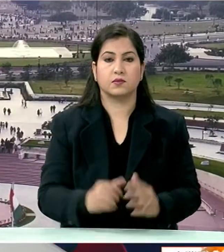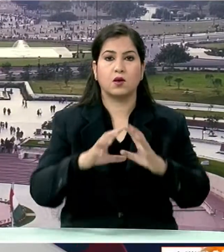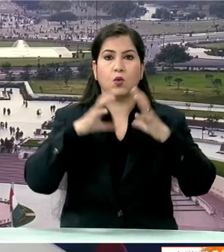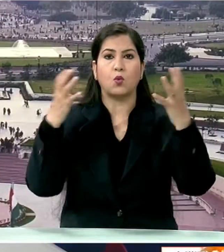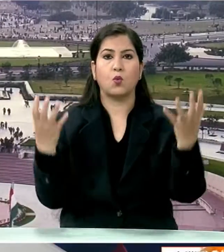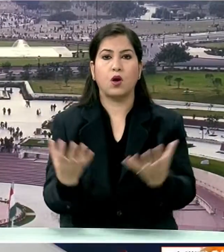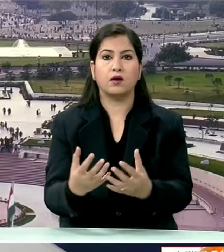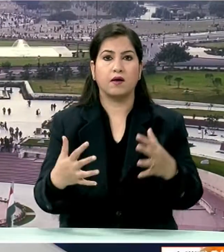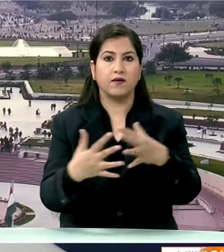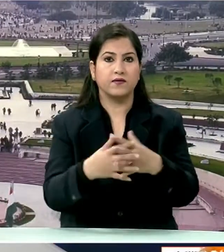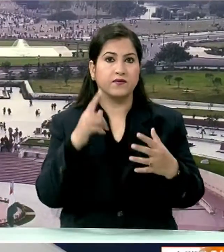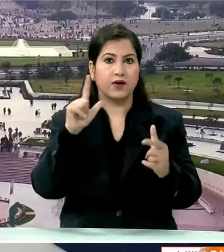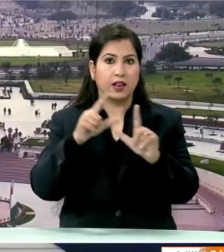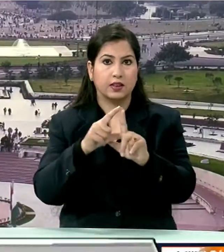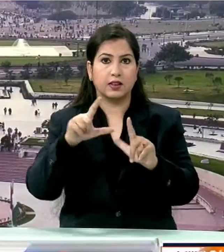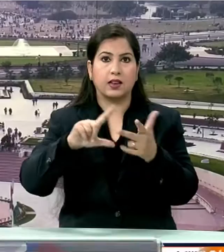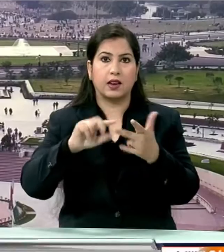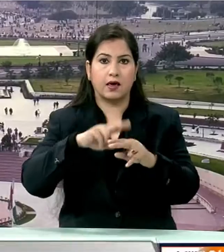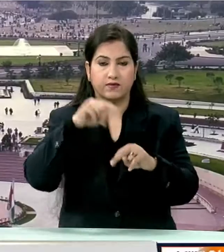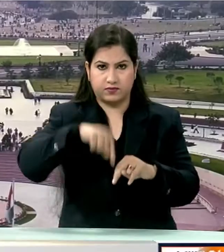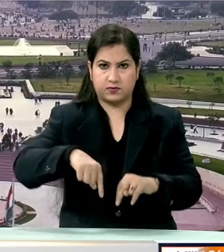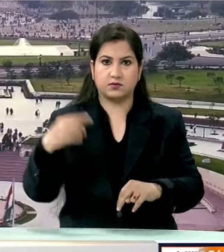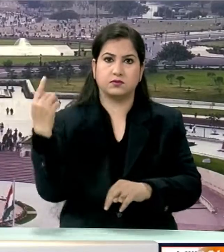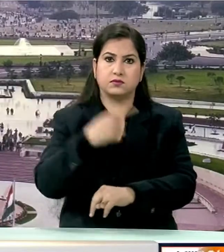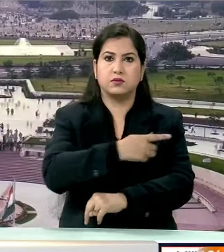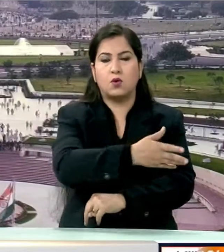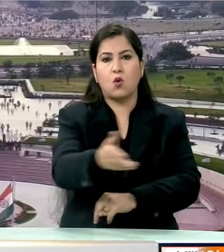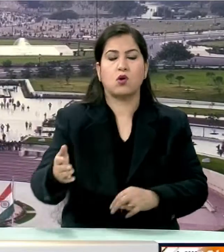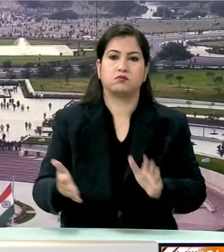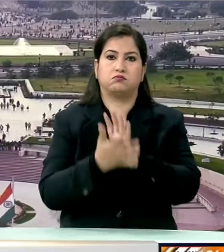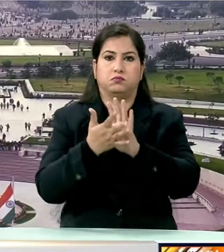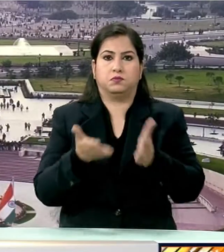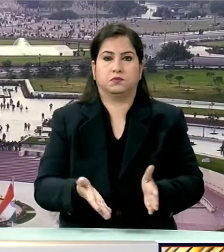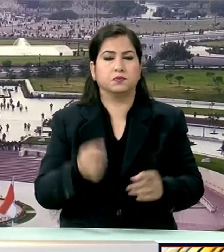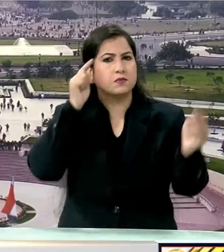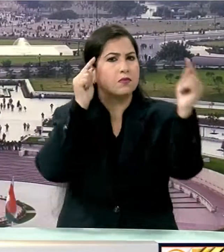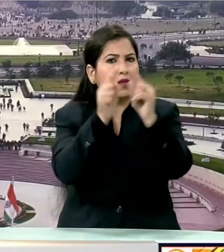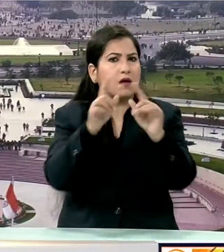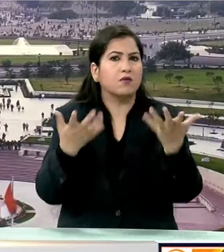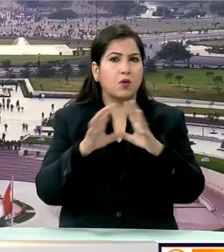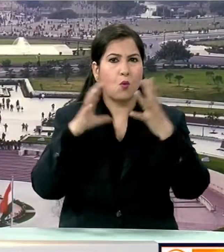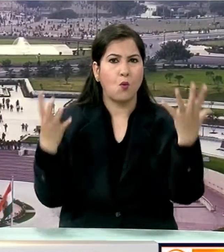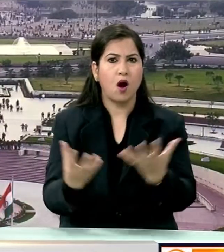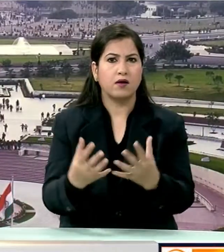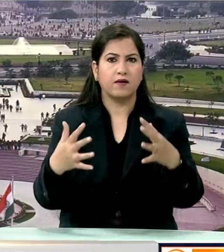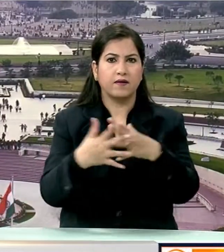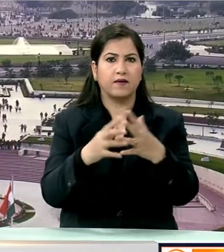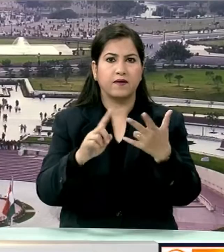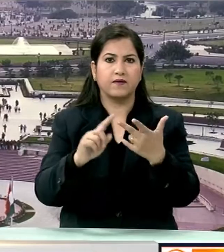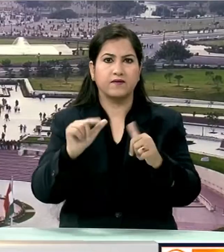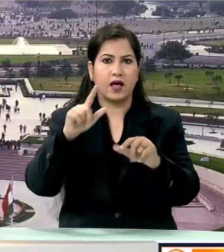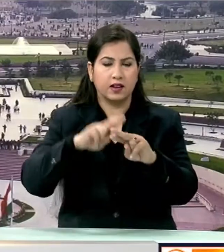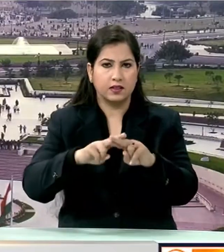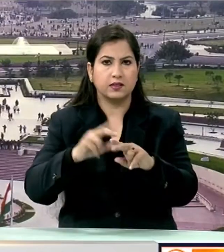World Wildlife Day is being celebrated across the globe today. The aim of World Wildlife Day is to